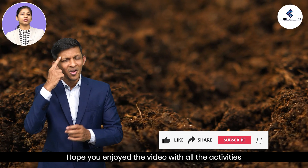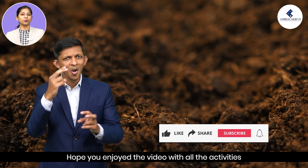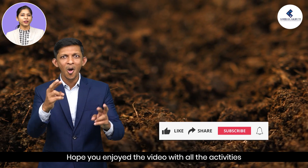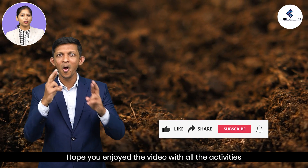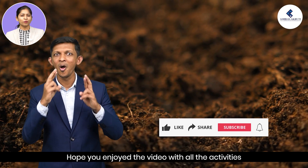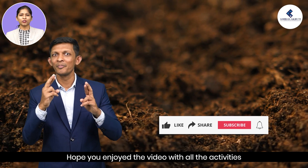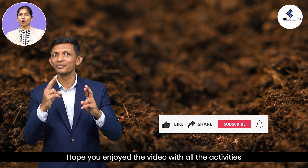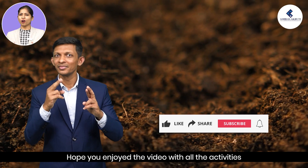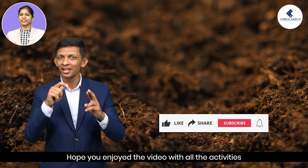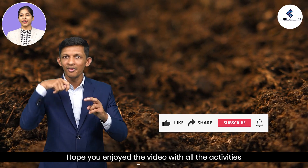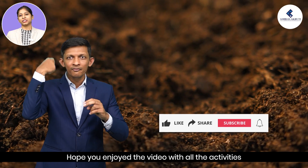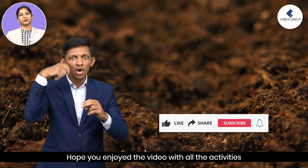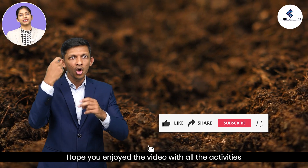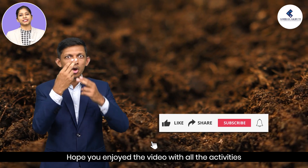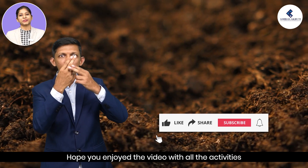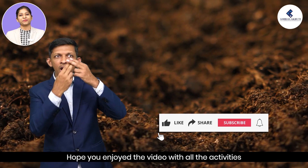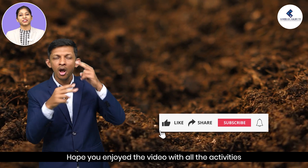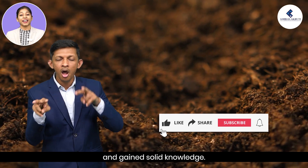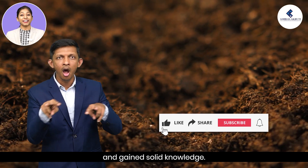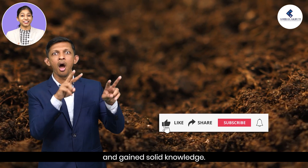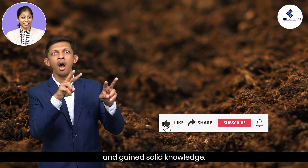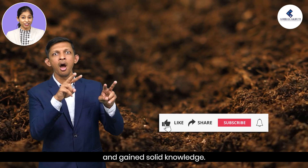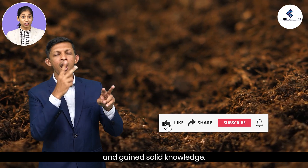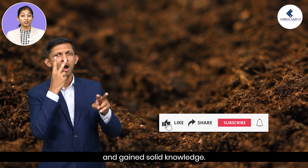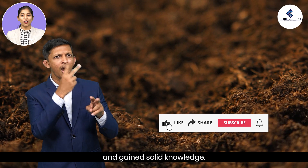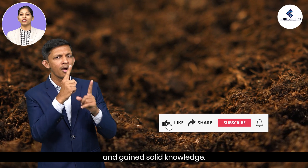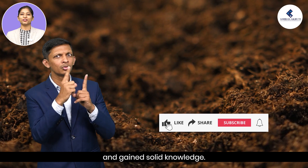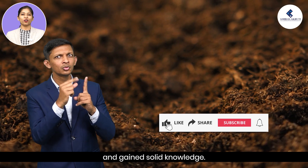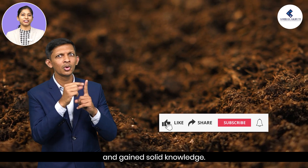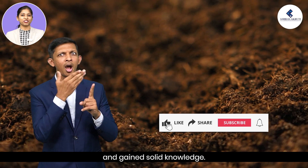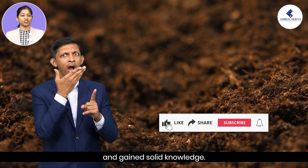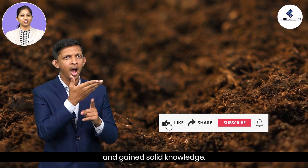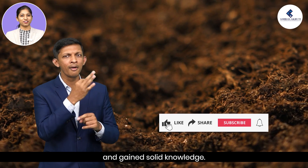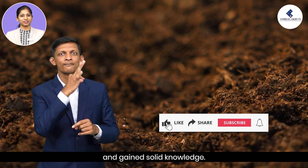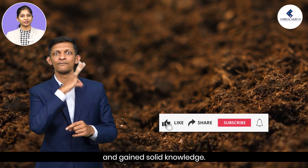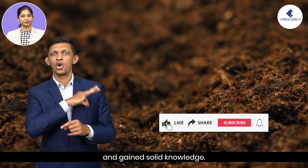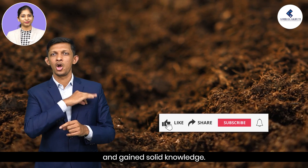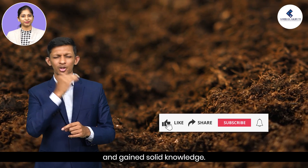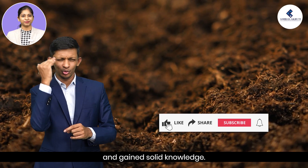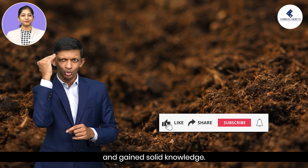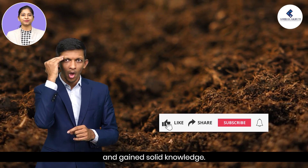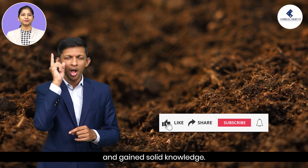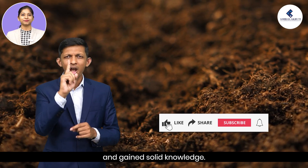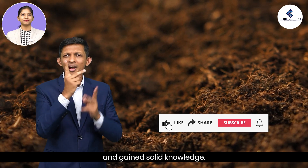Hope you enjoyed the video with all the activities and gained solid knowledge.